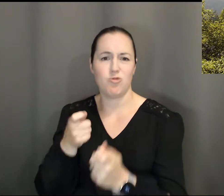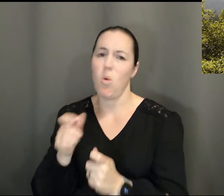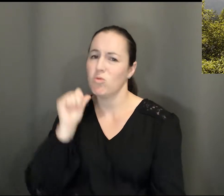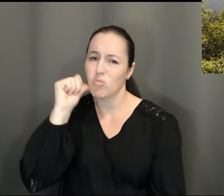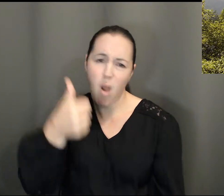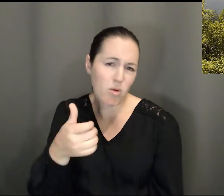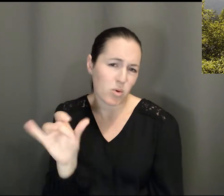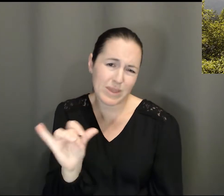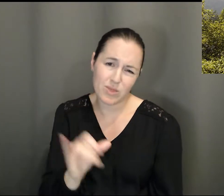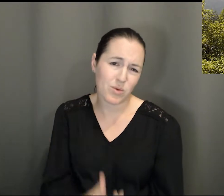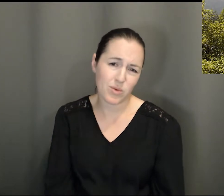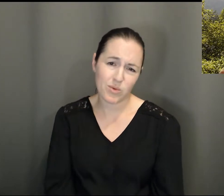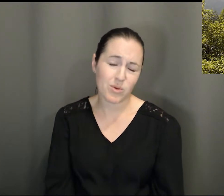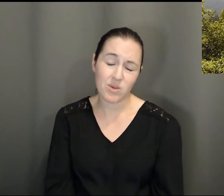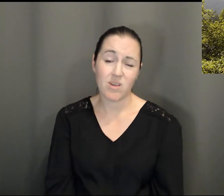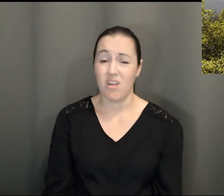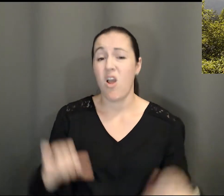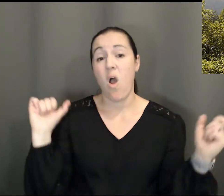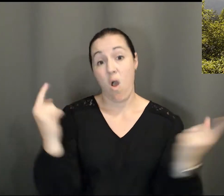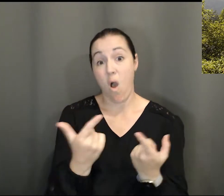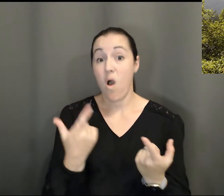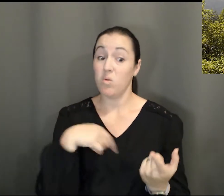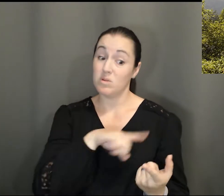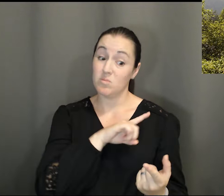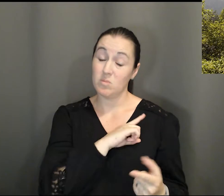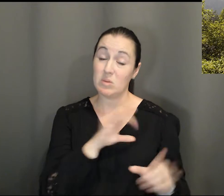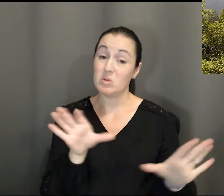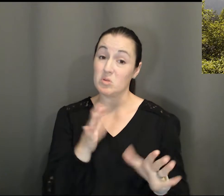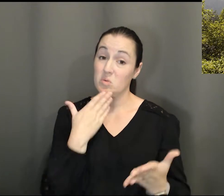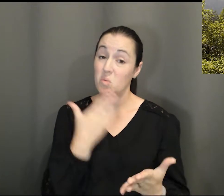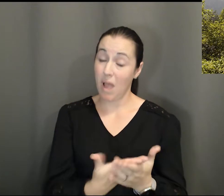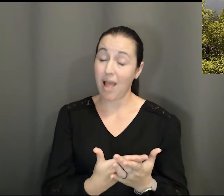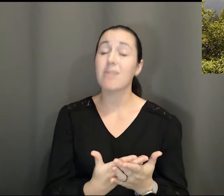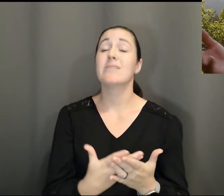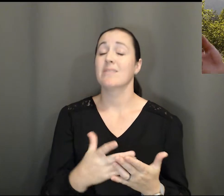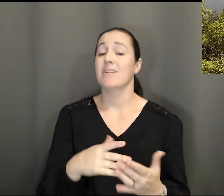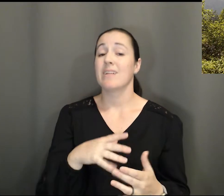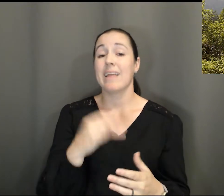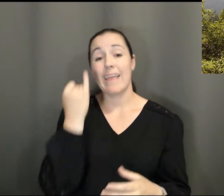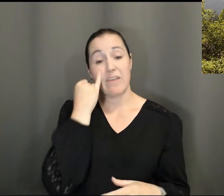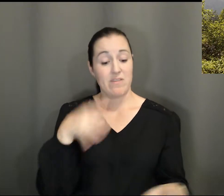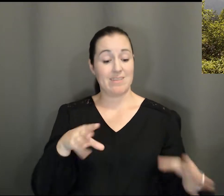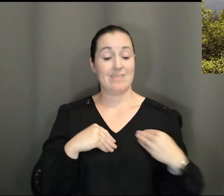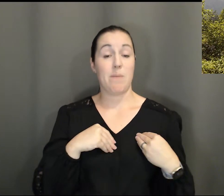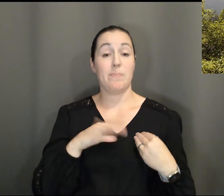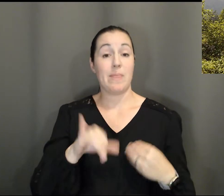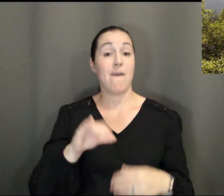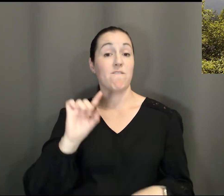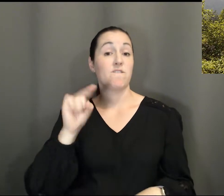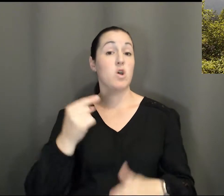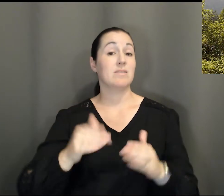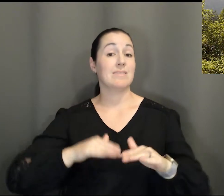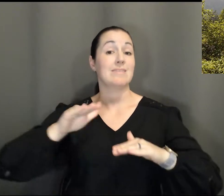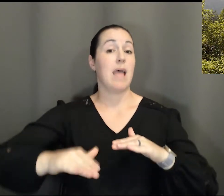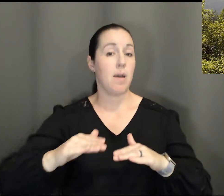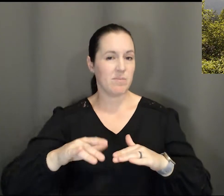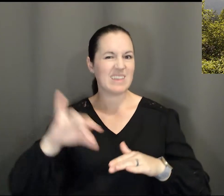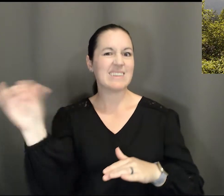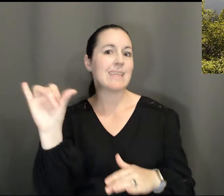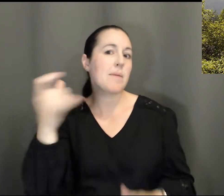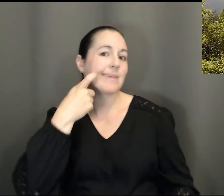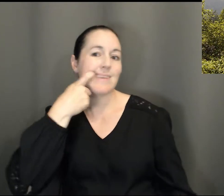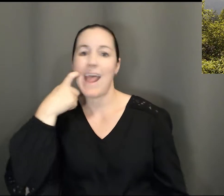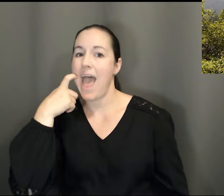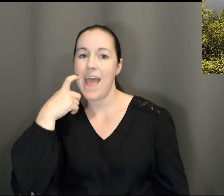in recovery has been told that they have to take as a part of their recovery journey. It's simply this: to admit that I